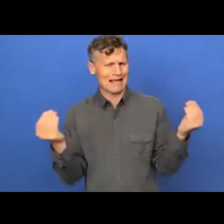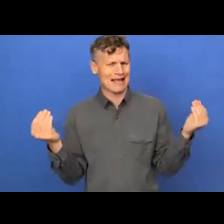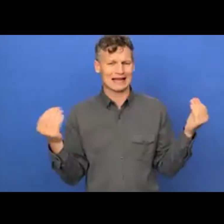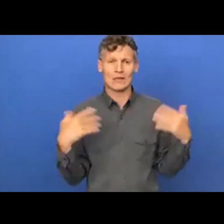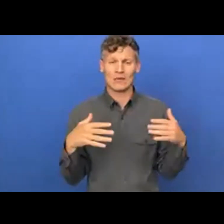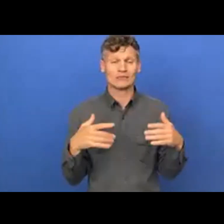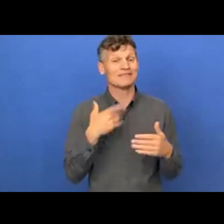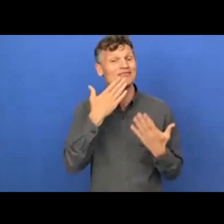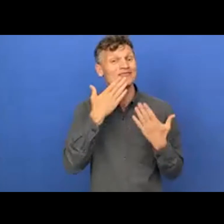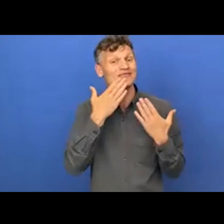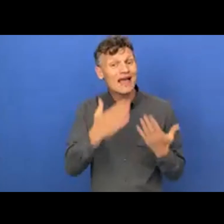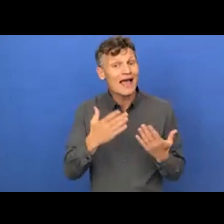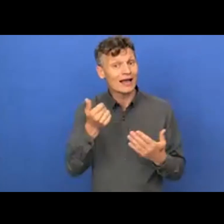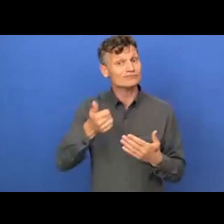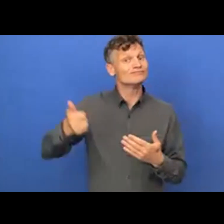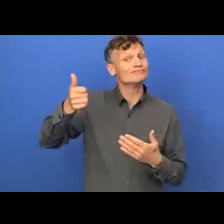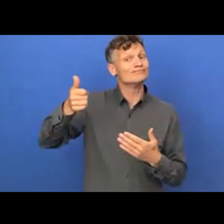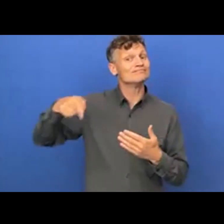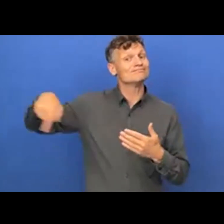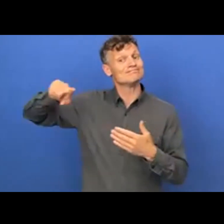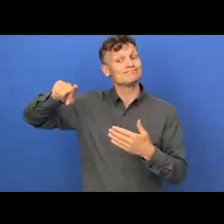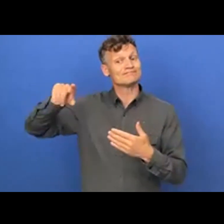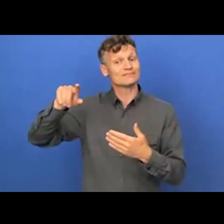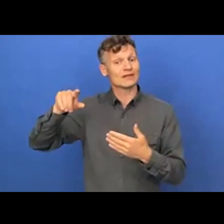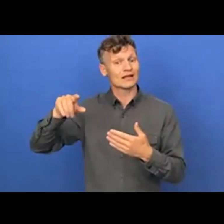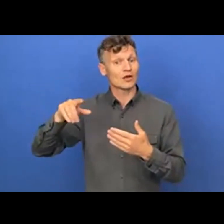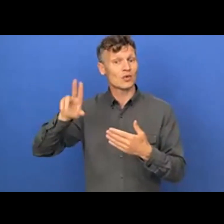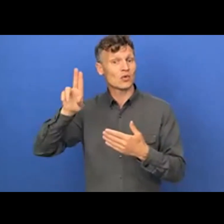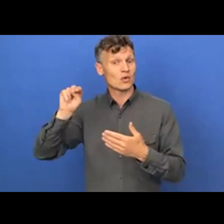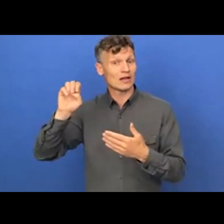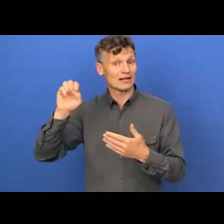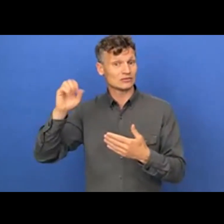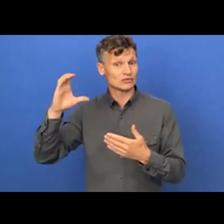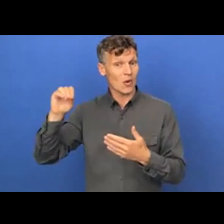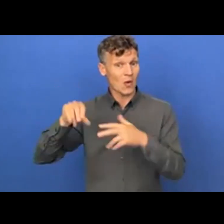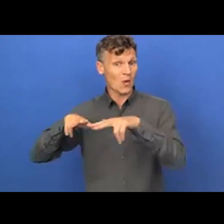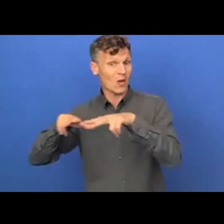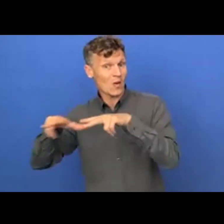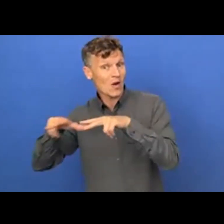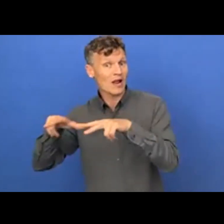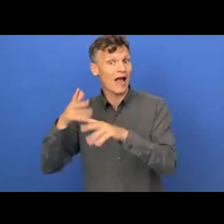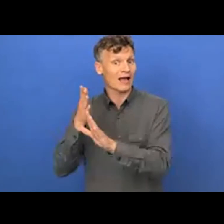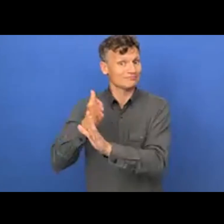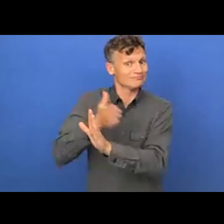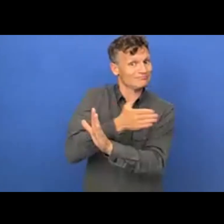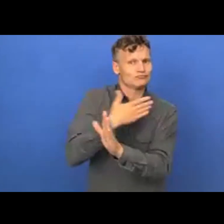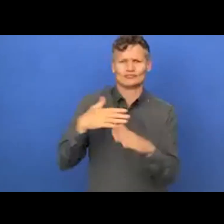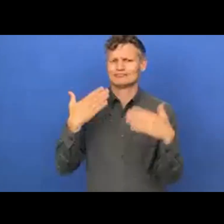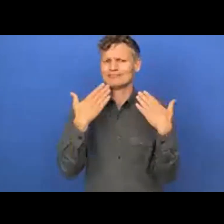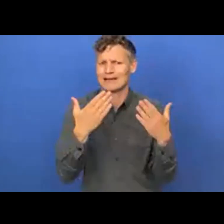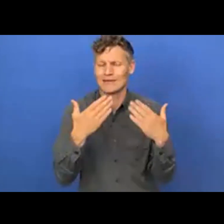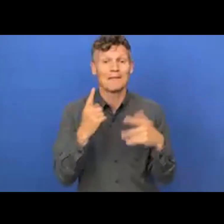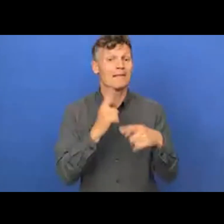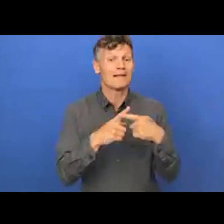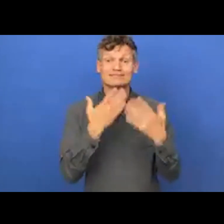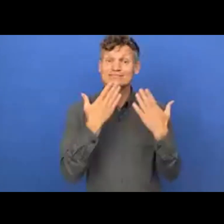who prepared this meeting, the interpreters, obviously. And I mean, unfortunately,